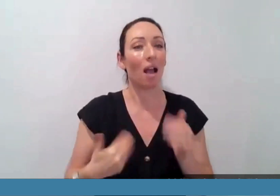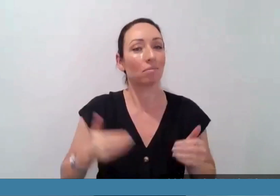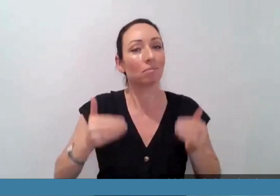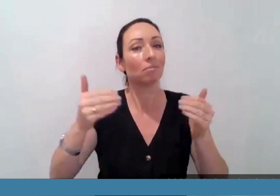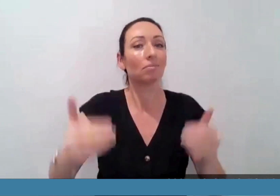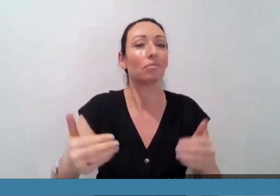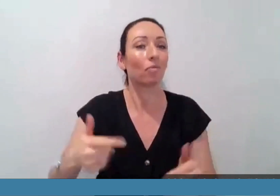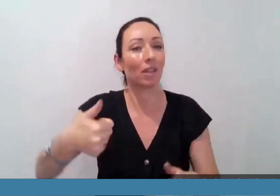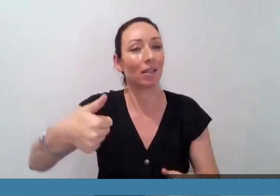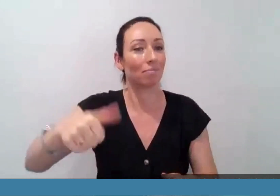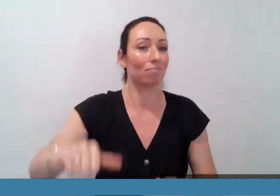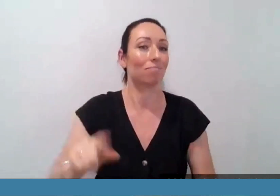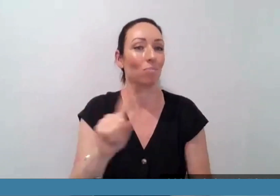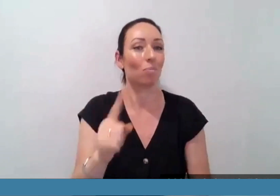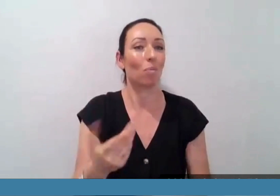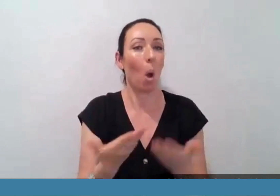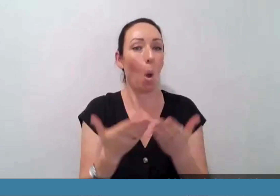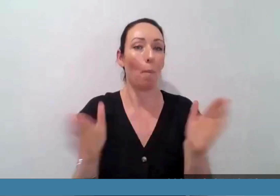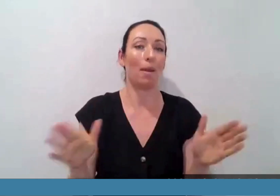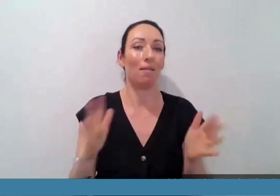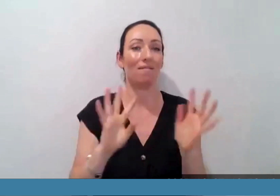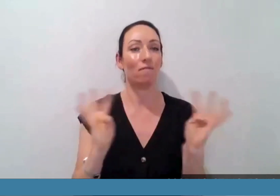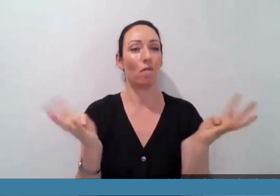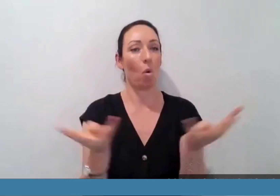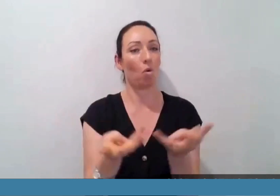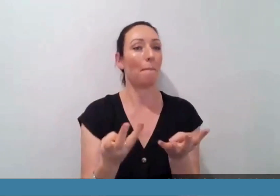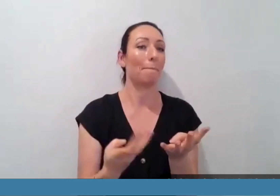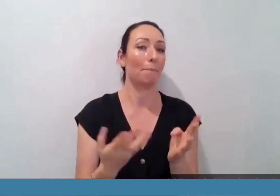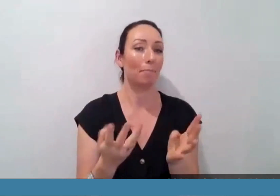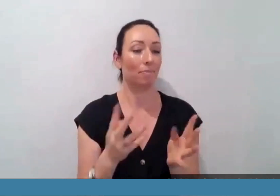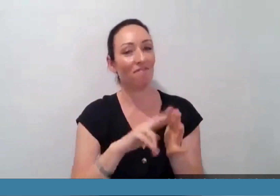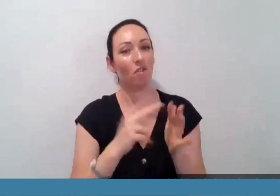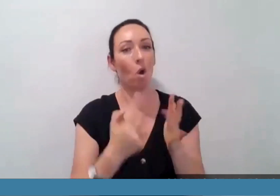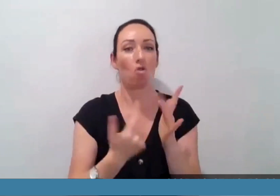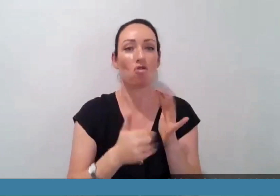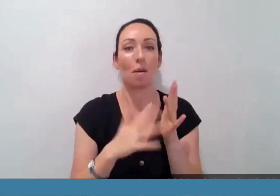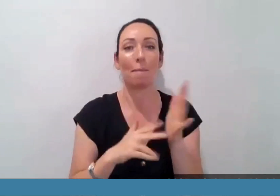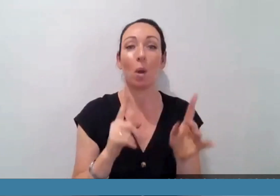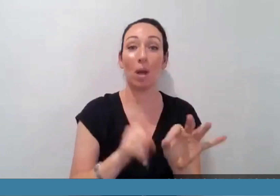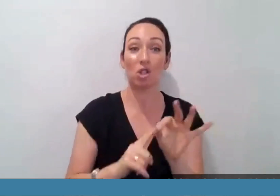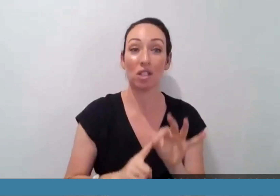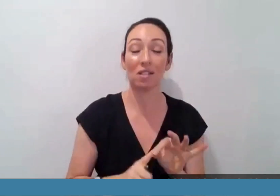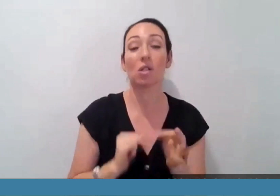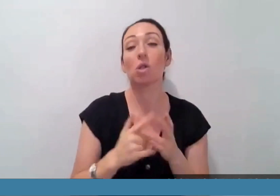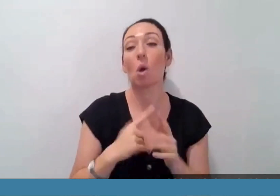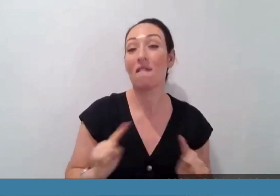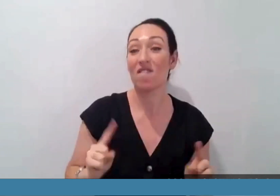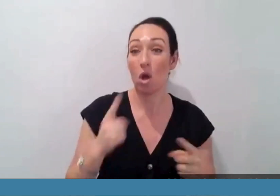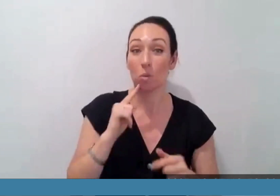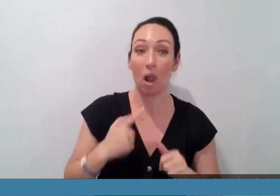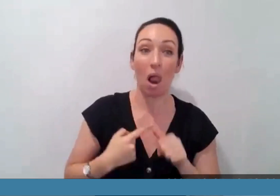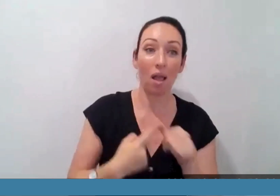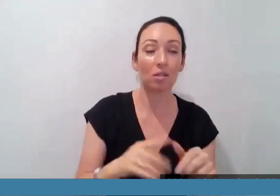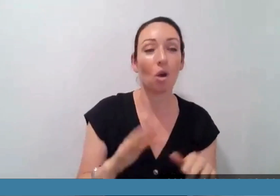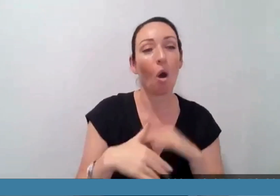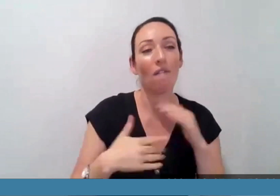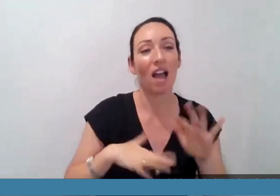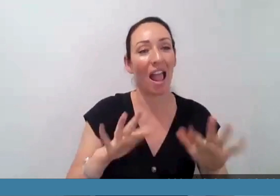questions. In this session, we will answer the pre-submitted questions first to provide clarity and insights,